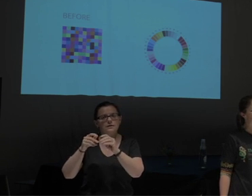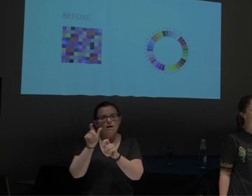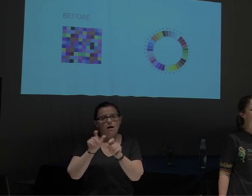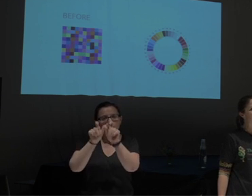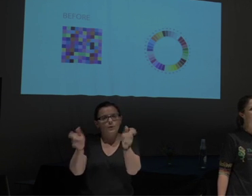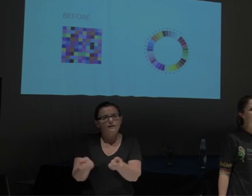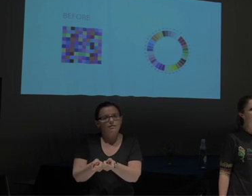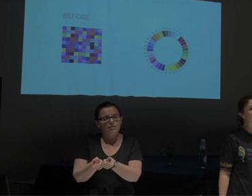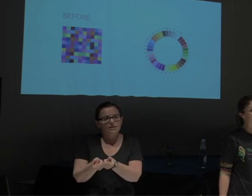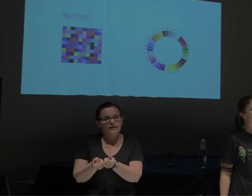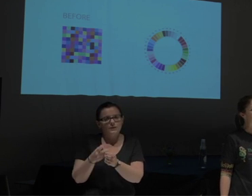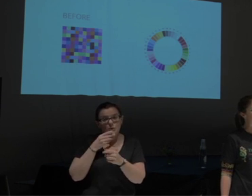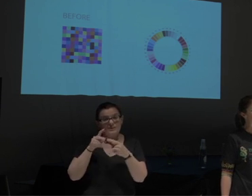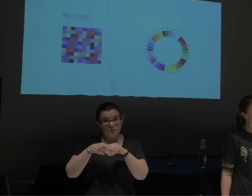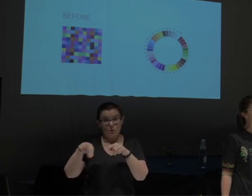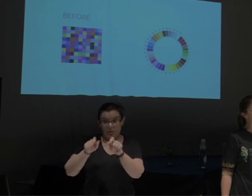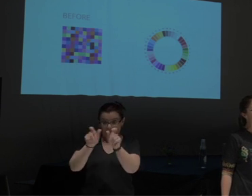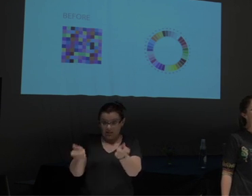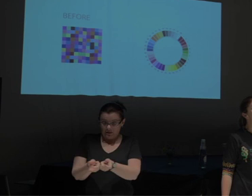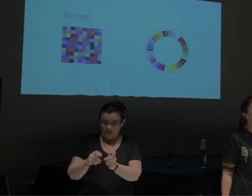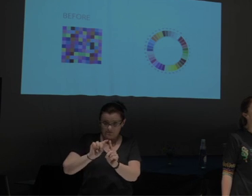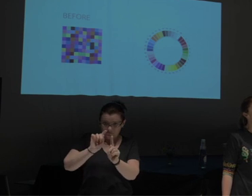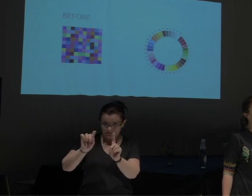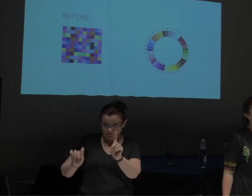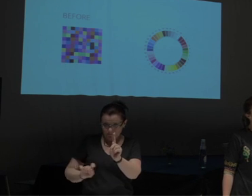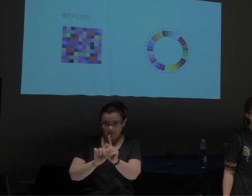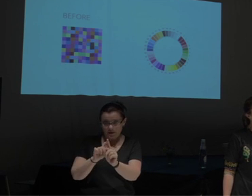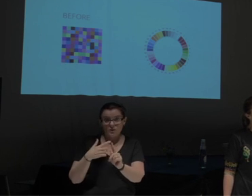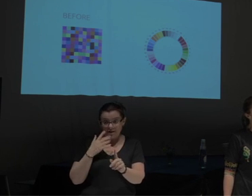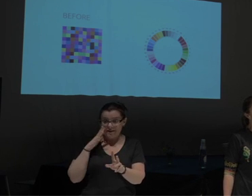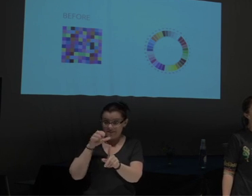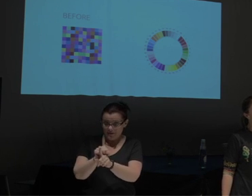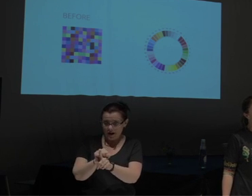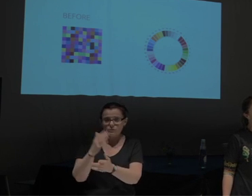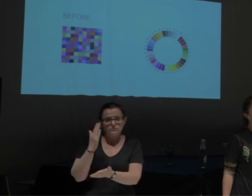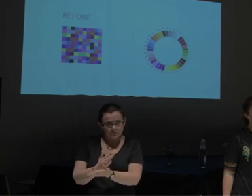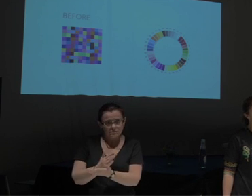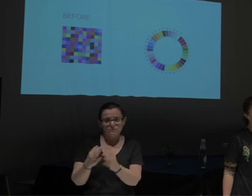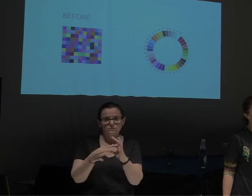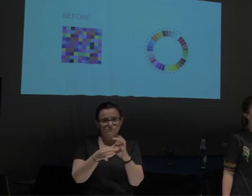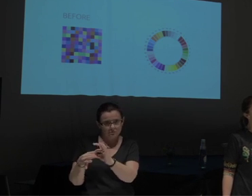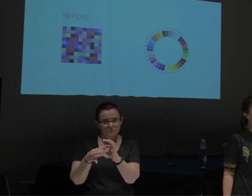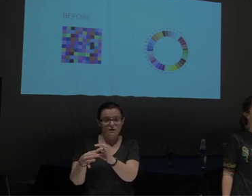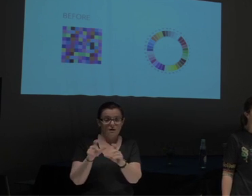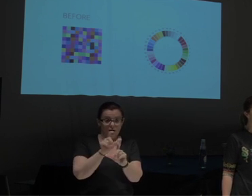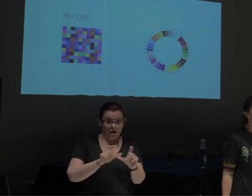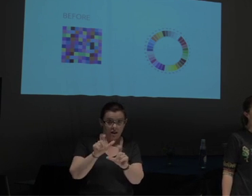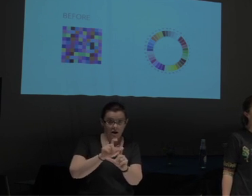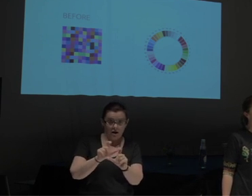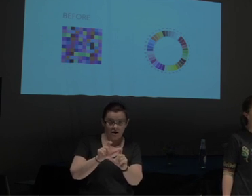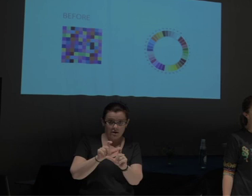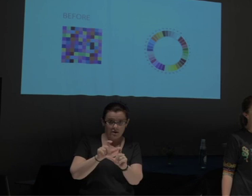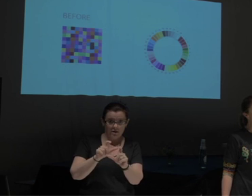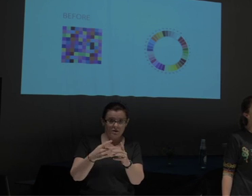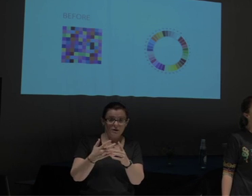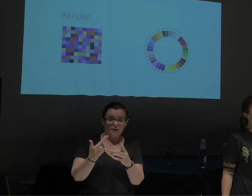a tool. And they found some very interesting results. They found statistical significance in the colours which cohorts